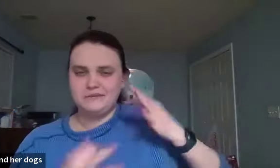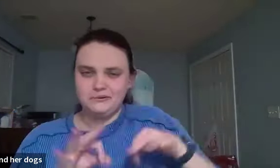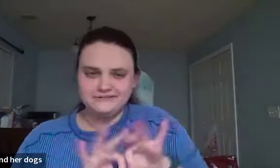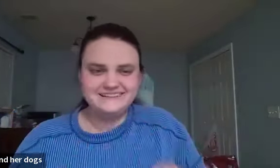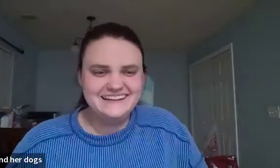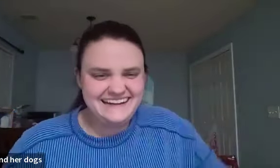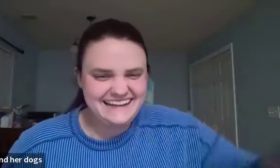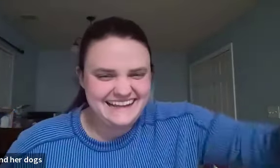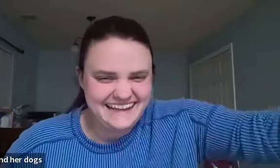not important.